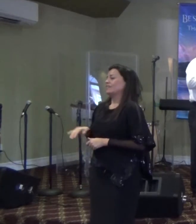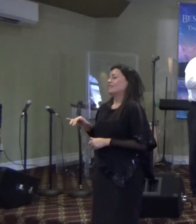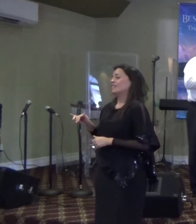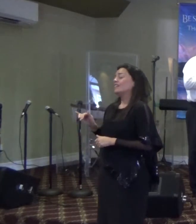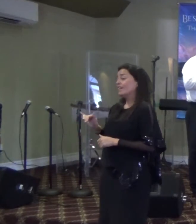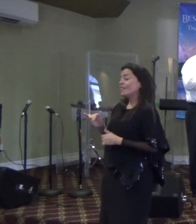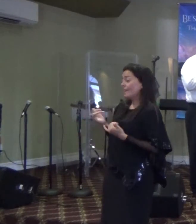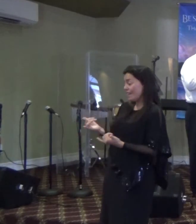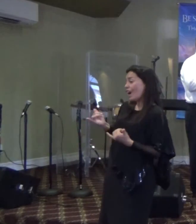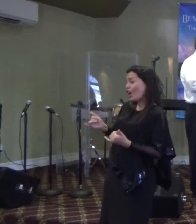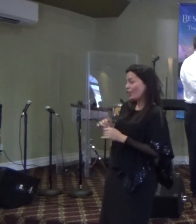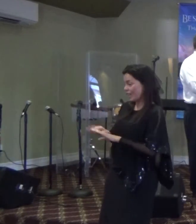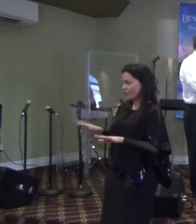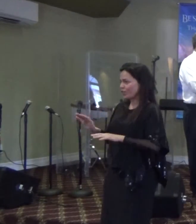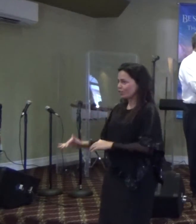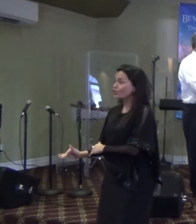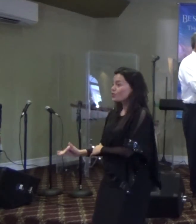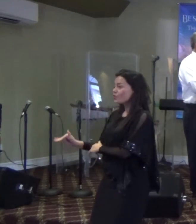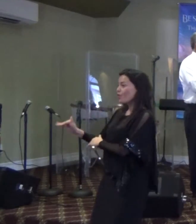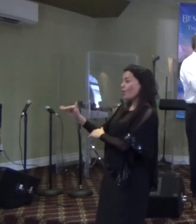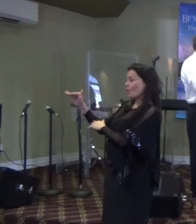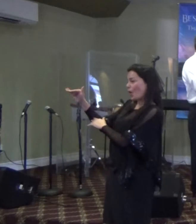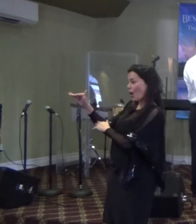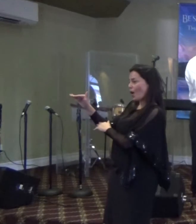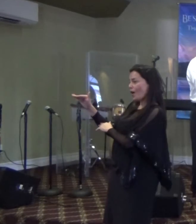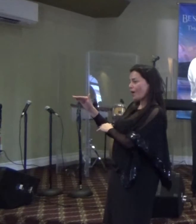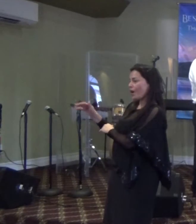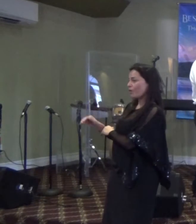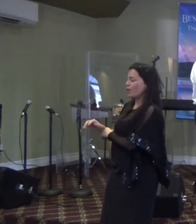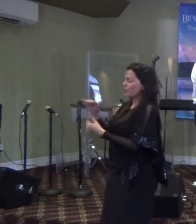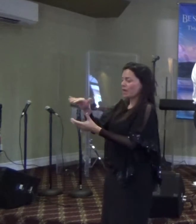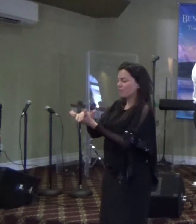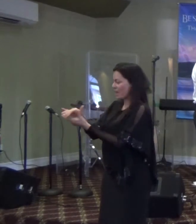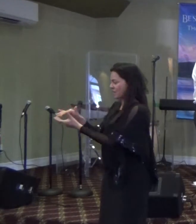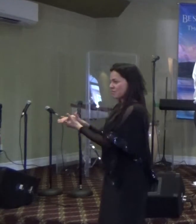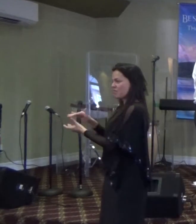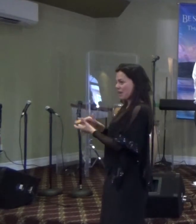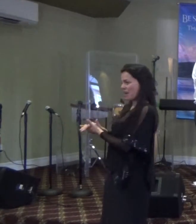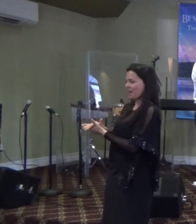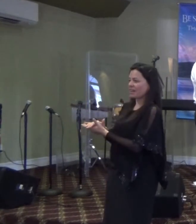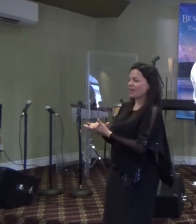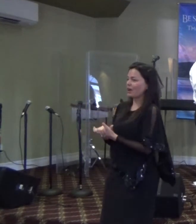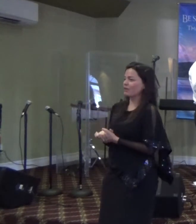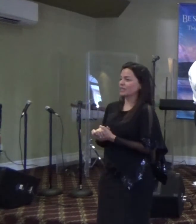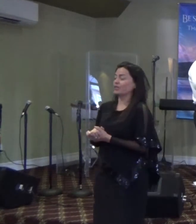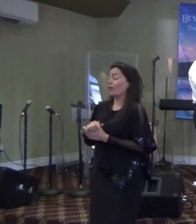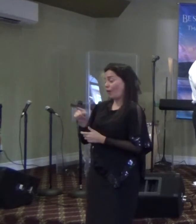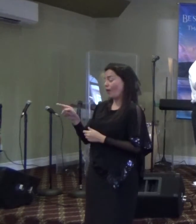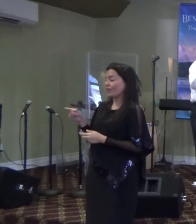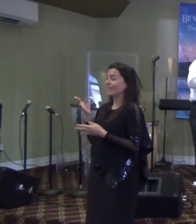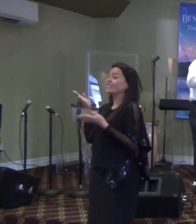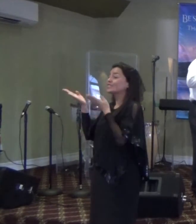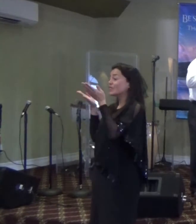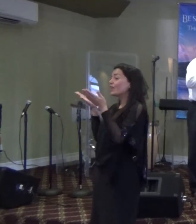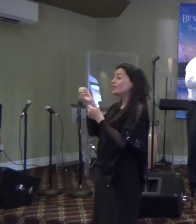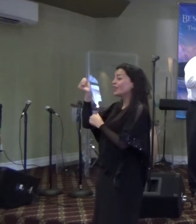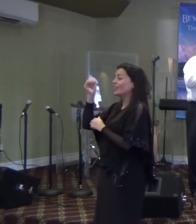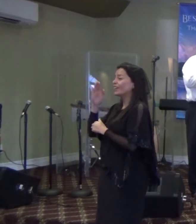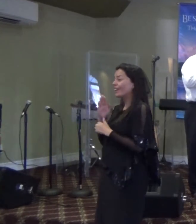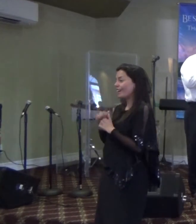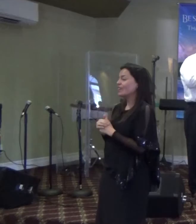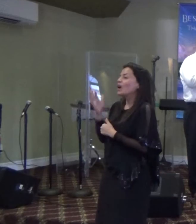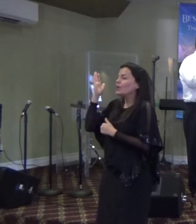a la mamá, I baptized the mother. bauticé a un hermano de I ella, baptized a brother, also a brother of him, of her, porque el